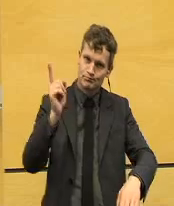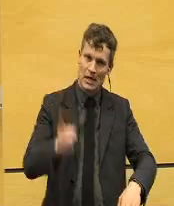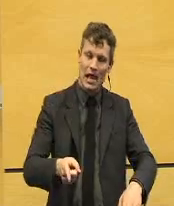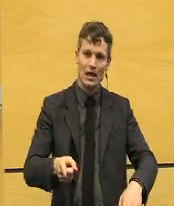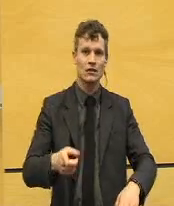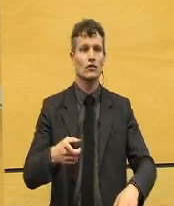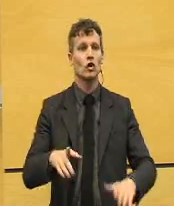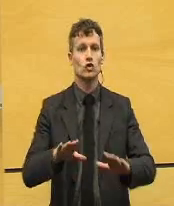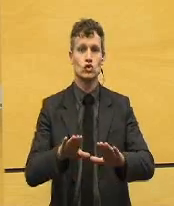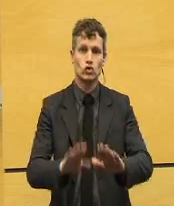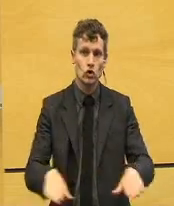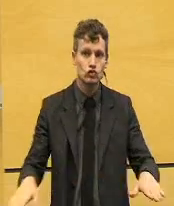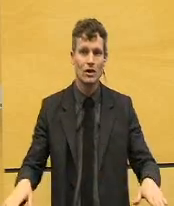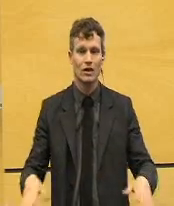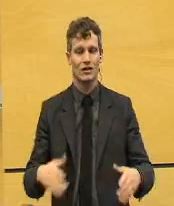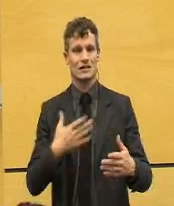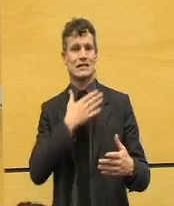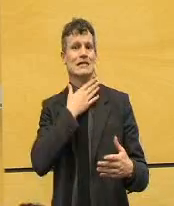children.